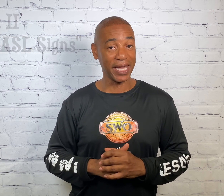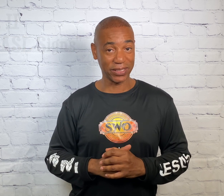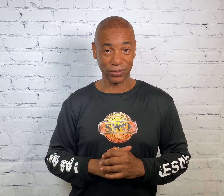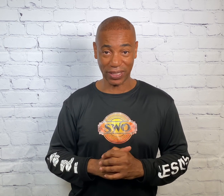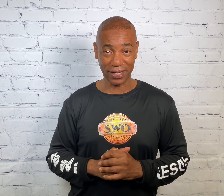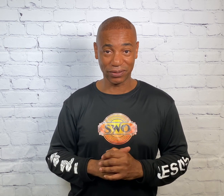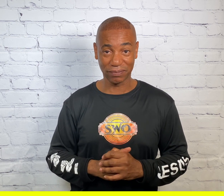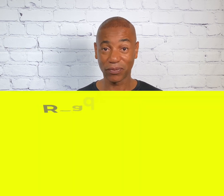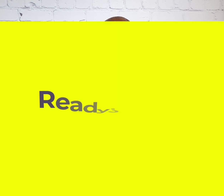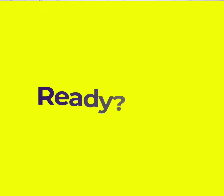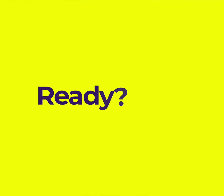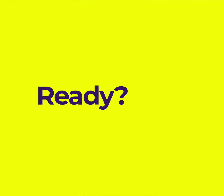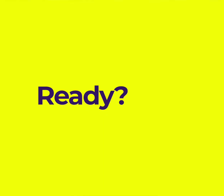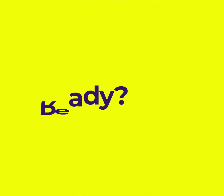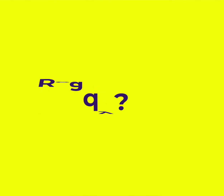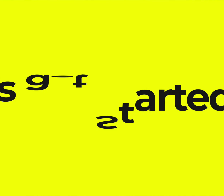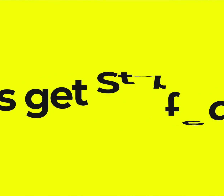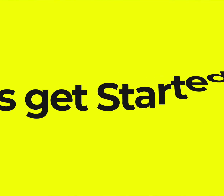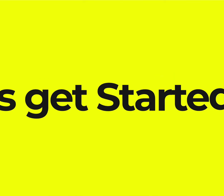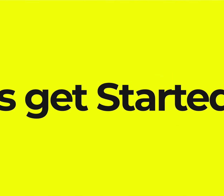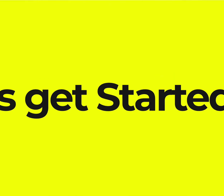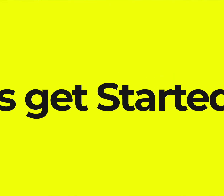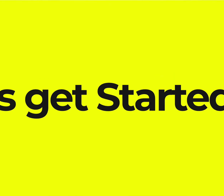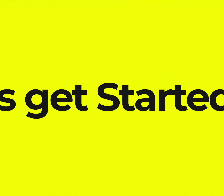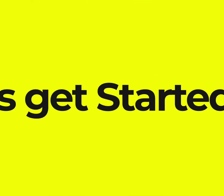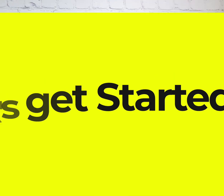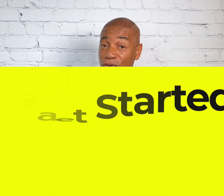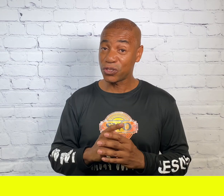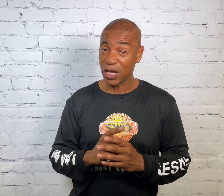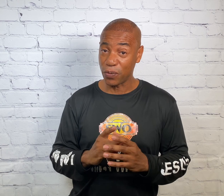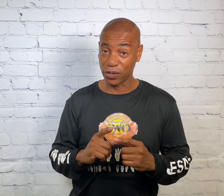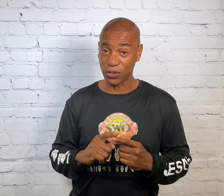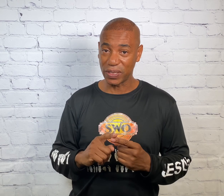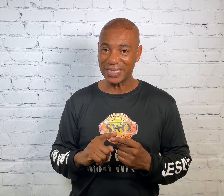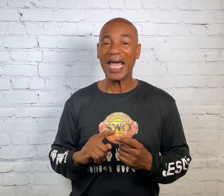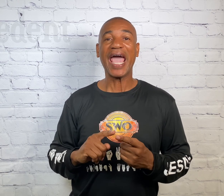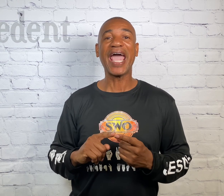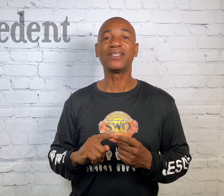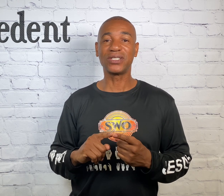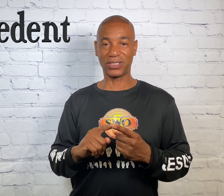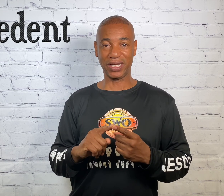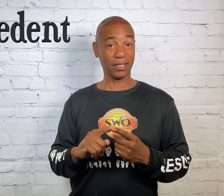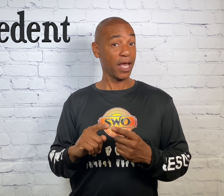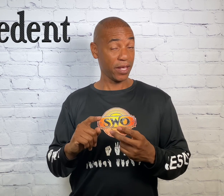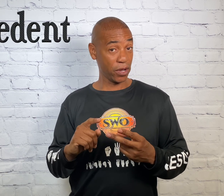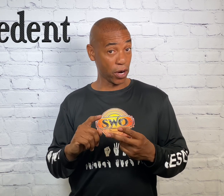ASL Signs. Are you ready? Let's get started. The first sign we're going to do is antecedent, and there are